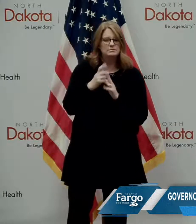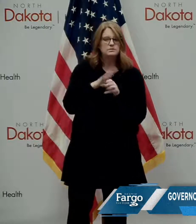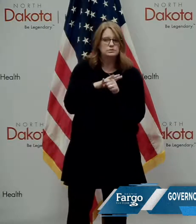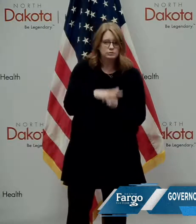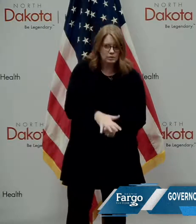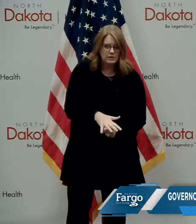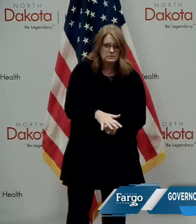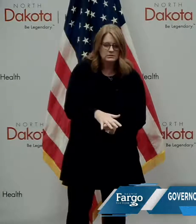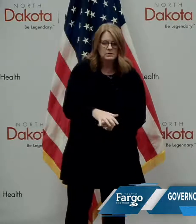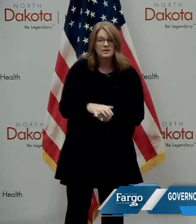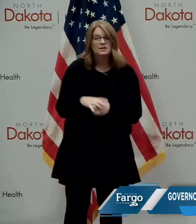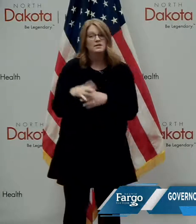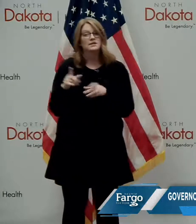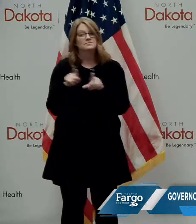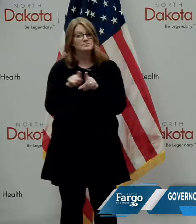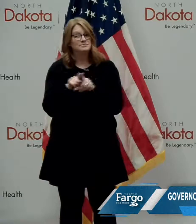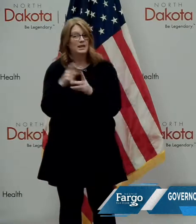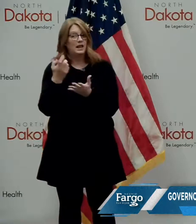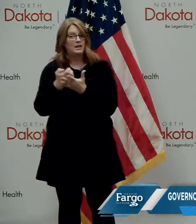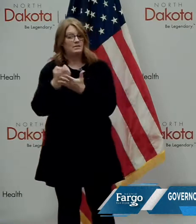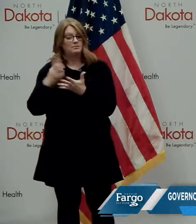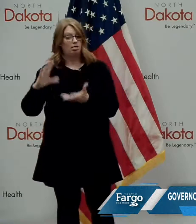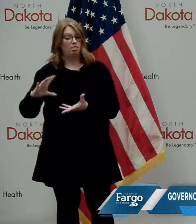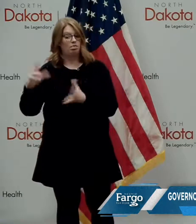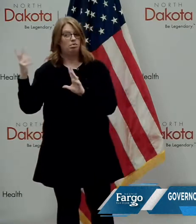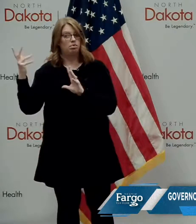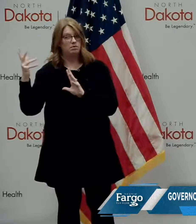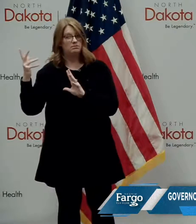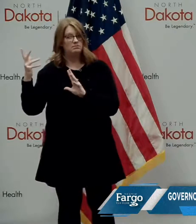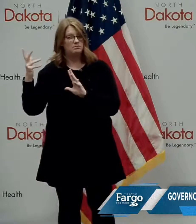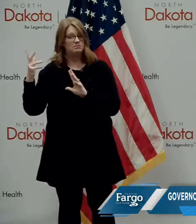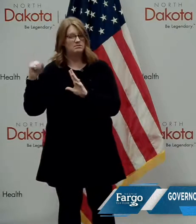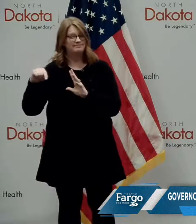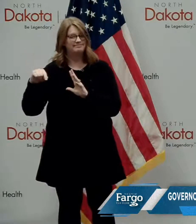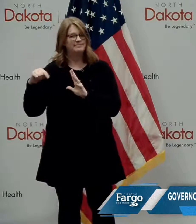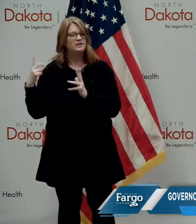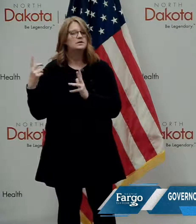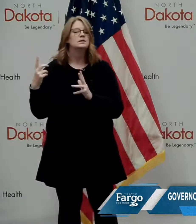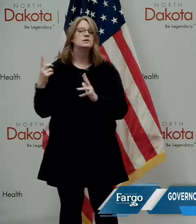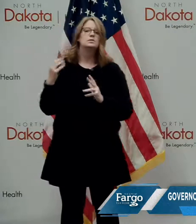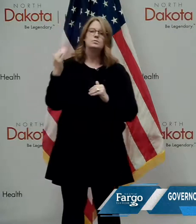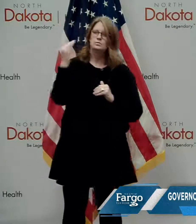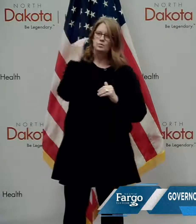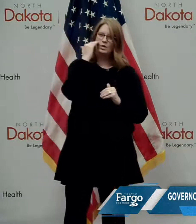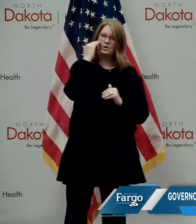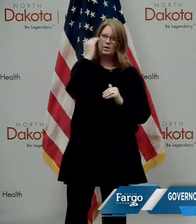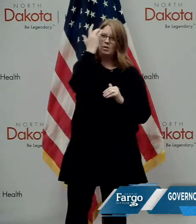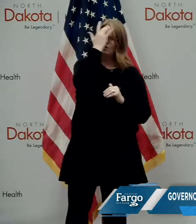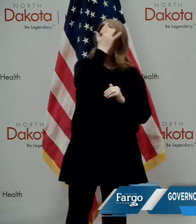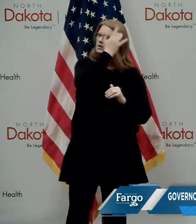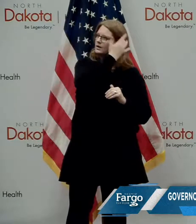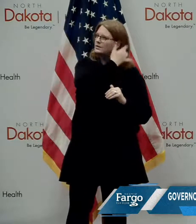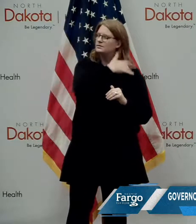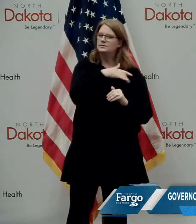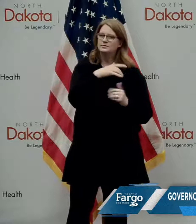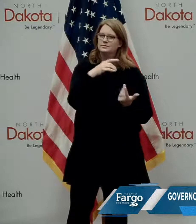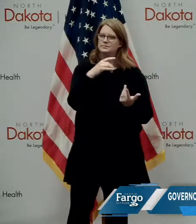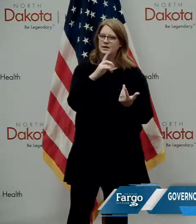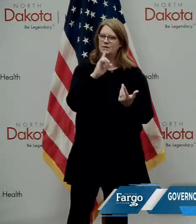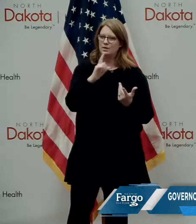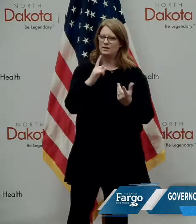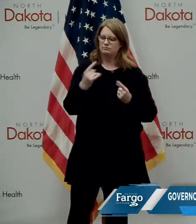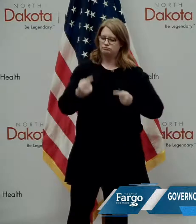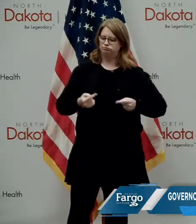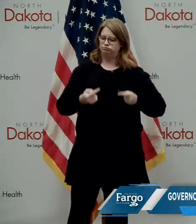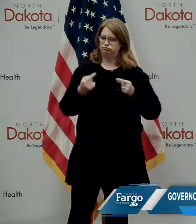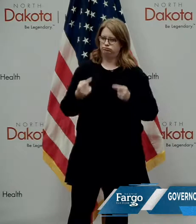economic disruption that's also accompanied this, we know that that adds to the challenges that